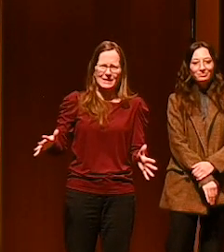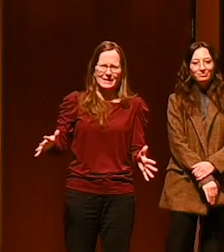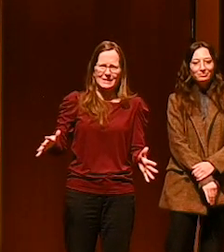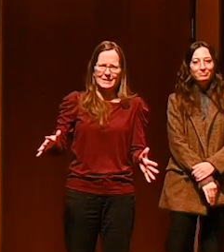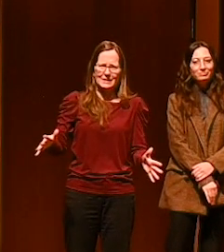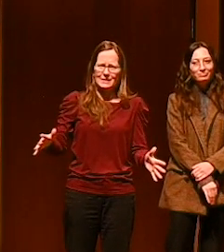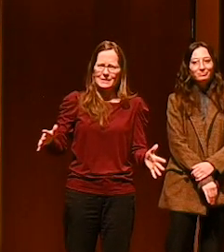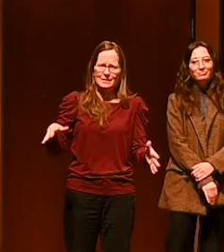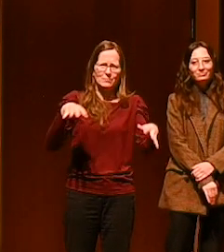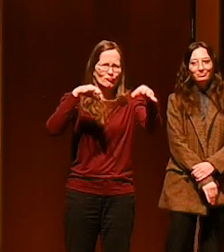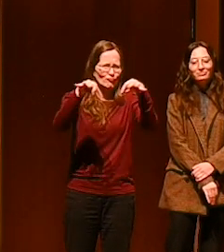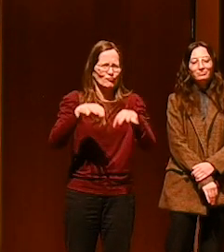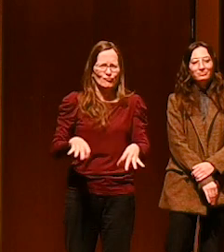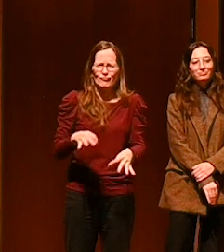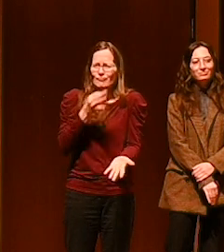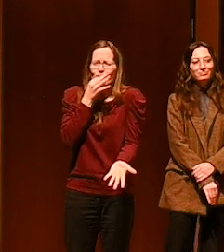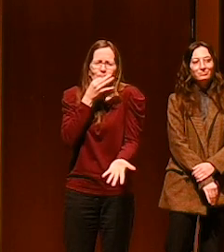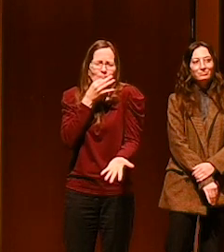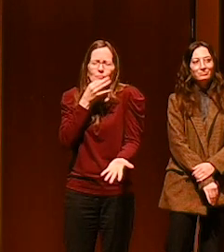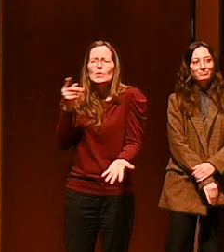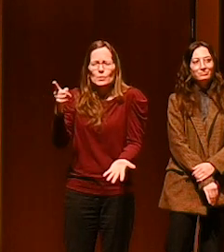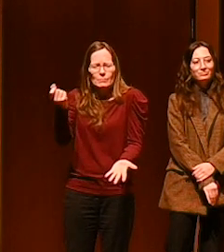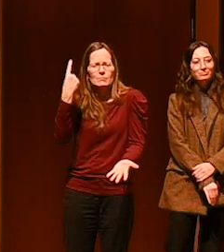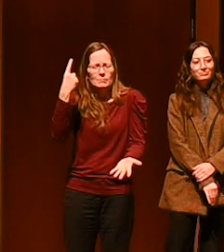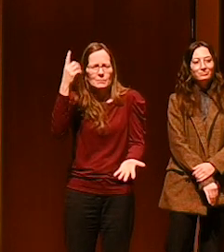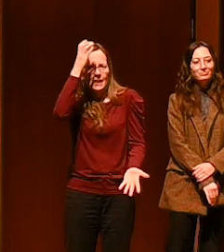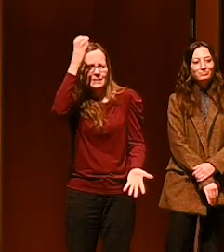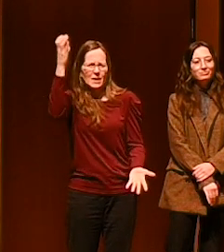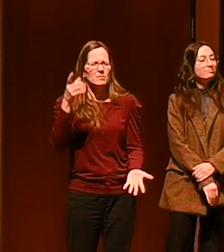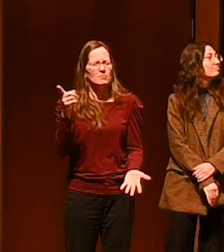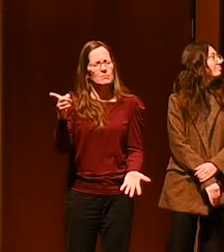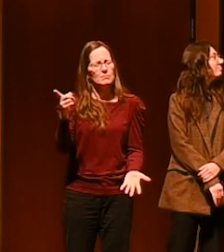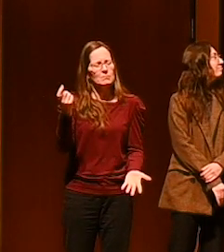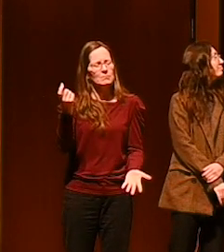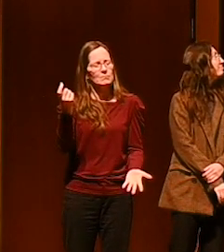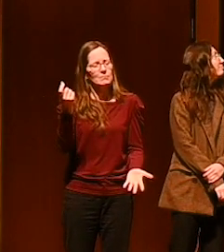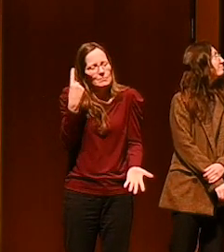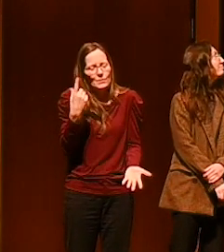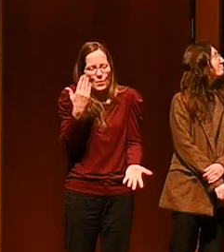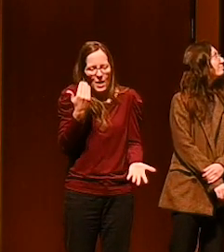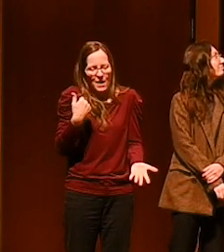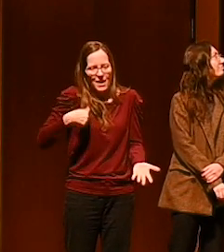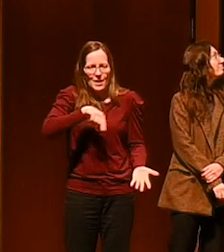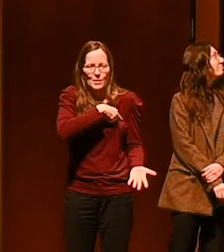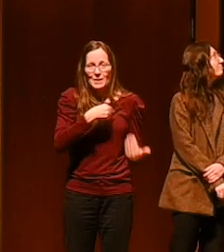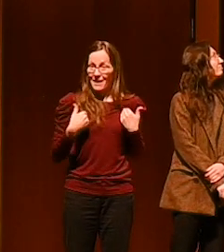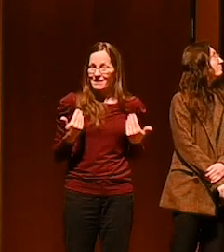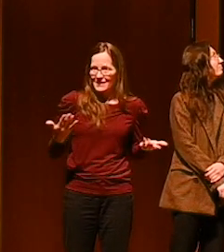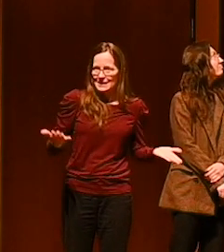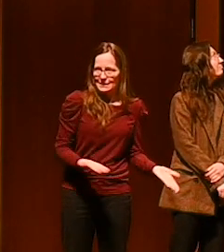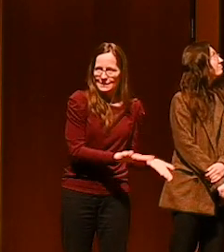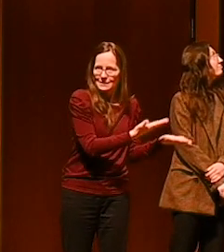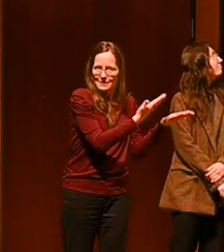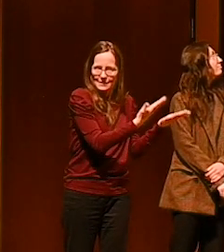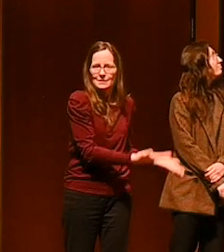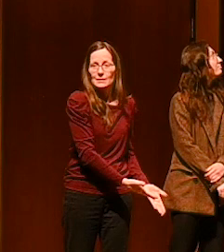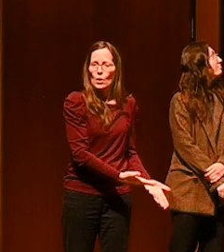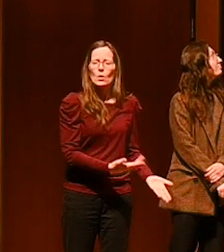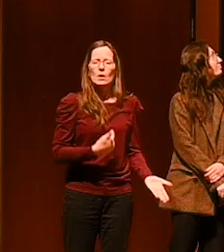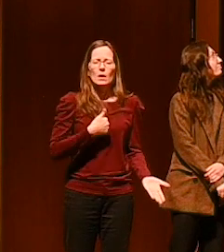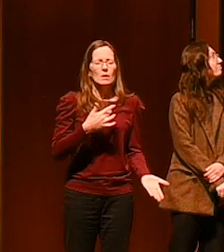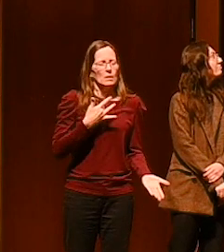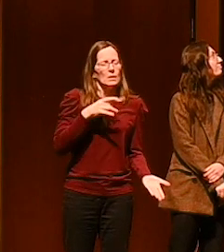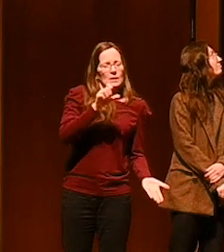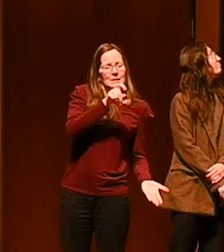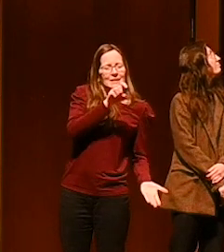grasp the concept. You know what we're doing. And I think this team and our steering committee are really ready to get to work and